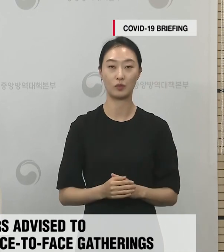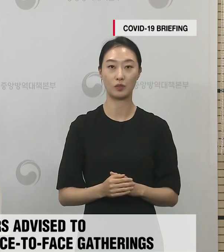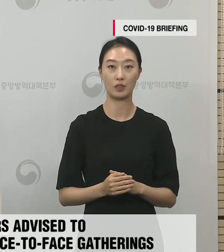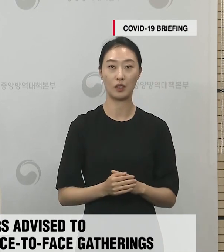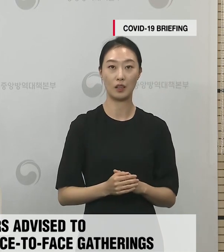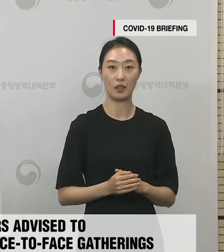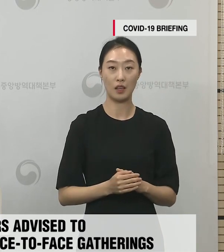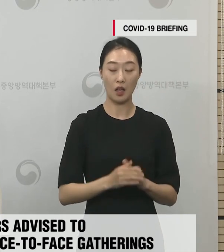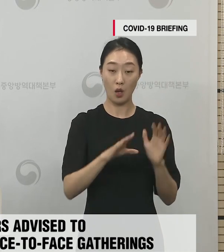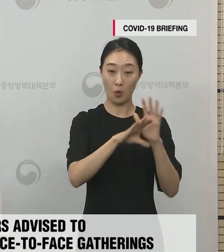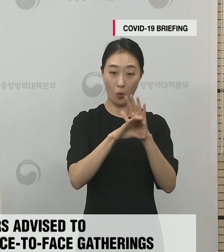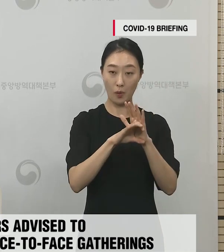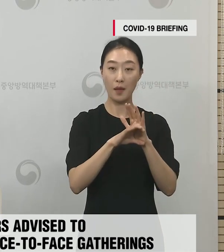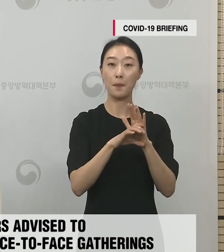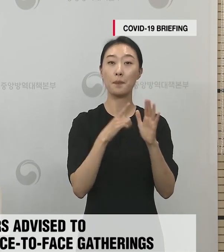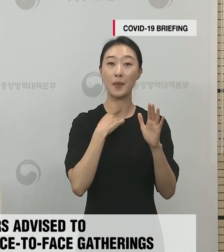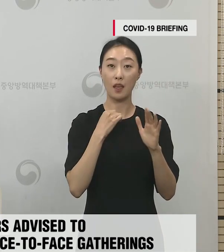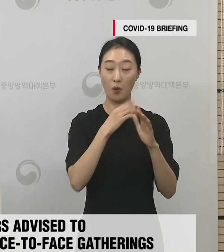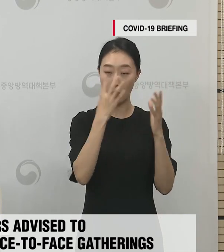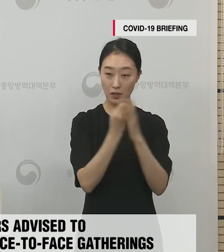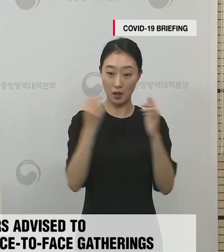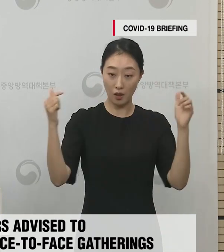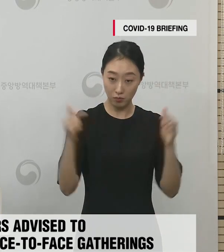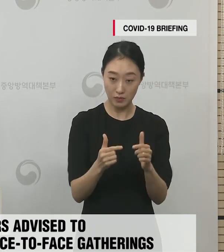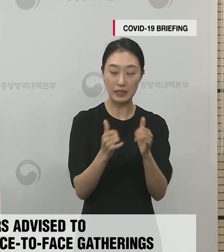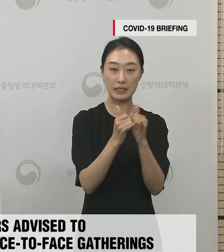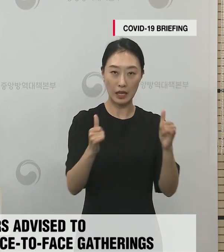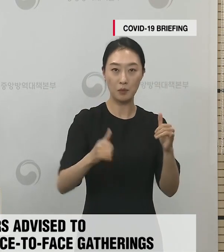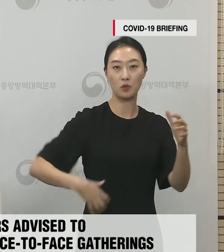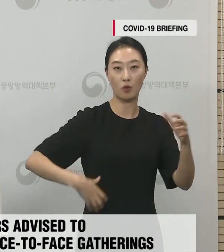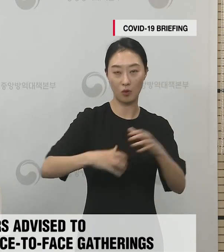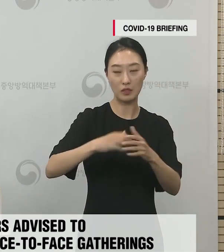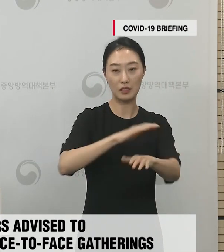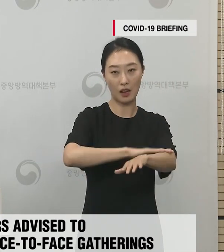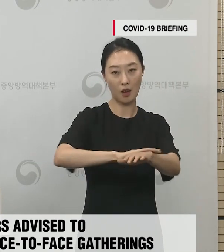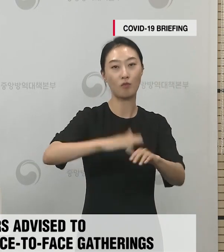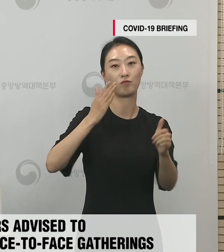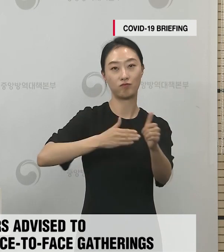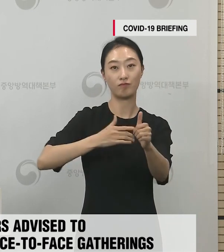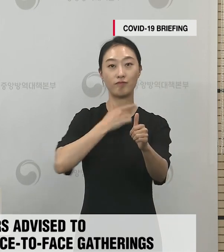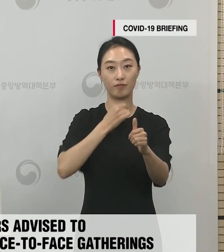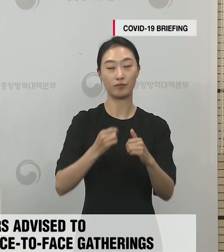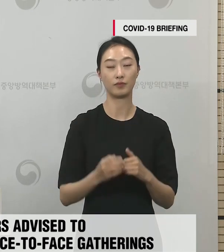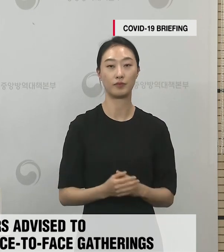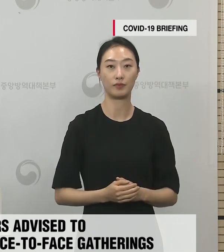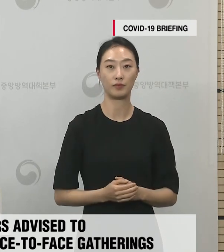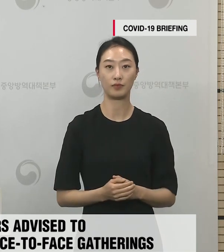from COVID-19. So we ask for your continued cooperation in this aspect.